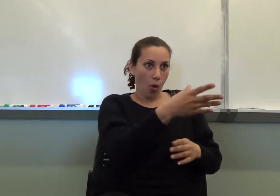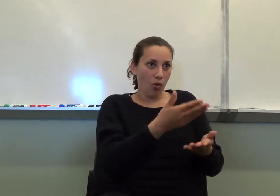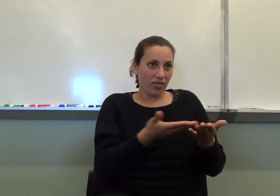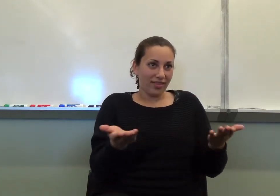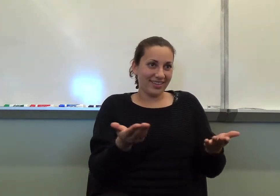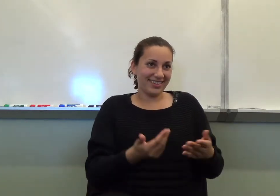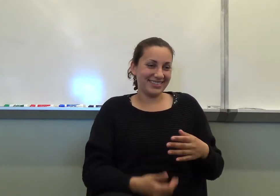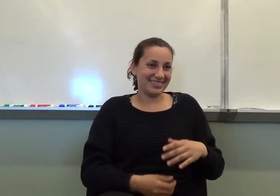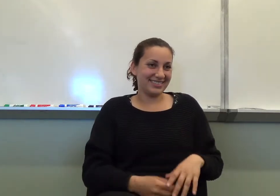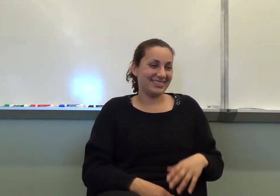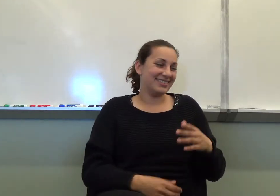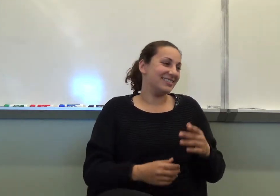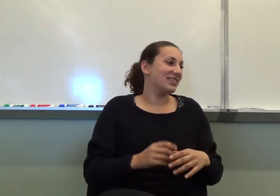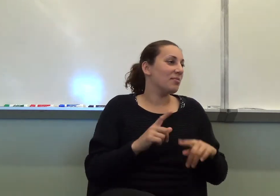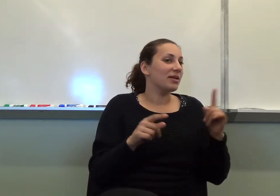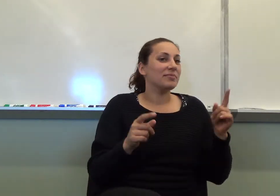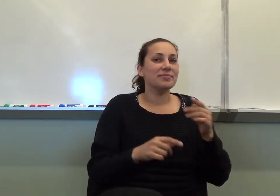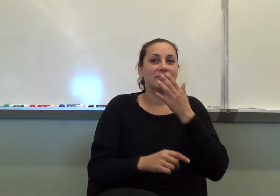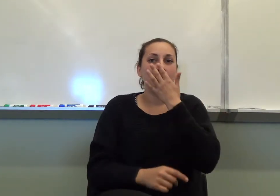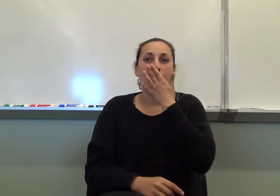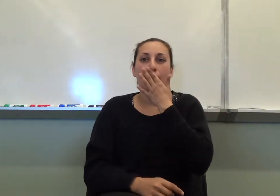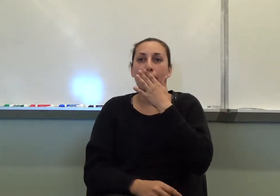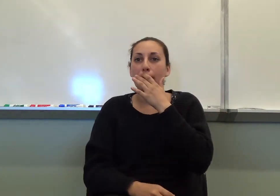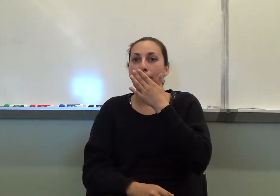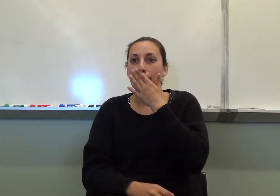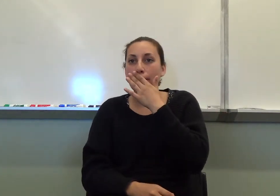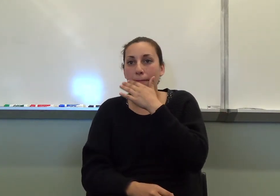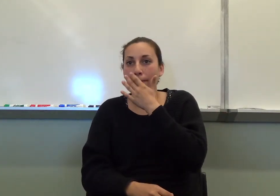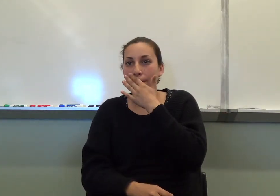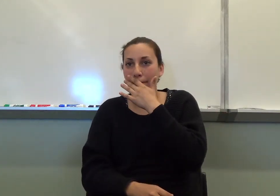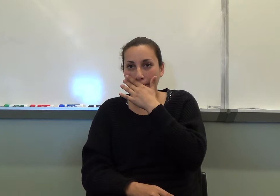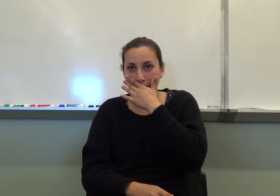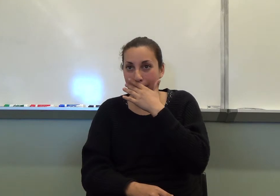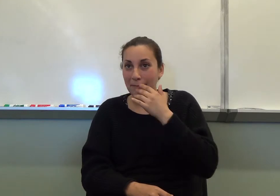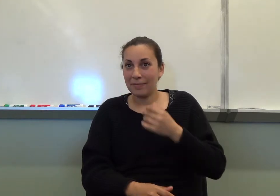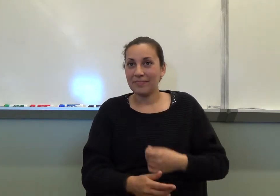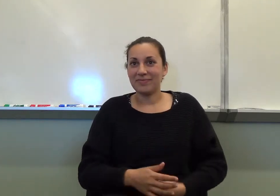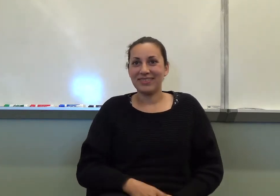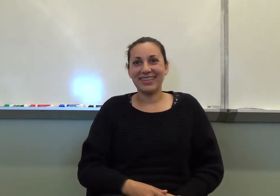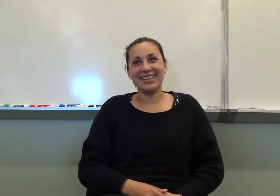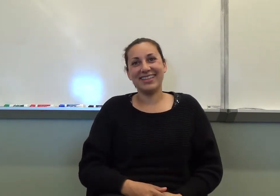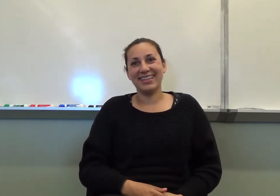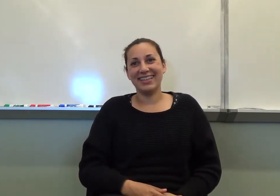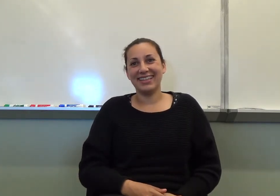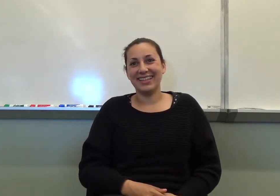different purposes. If you want x squared, just push it. But if you want that, you have to push second